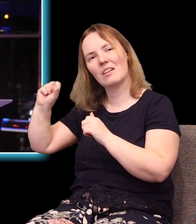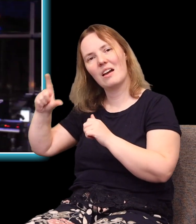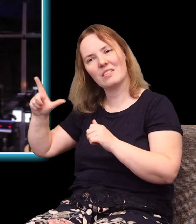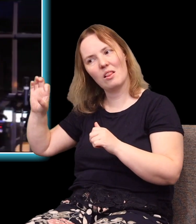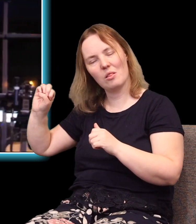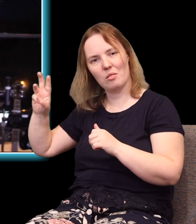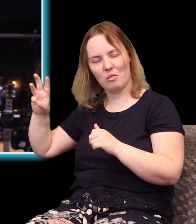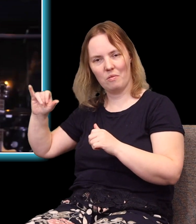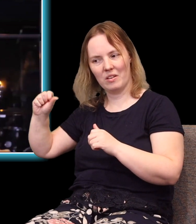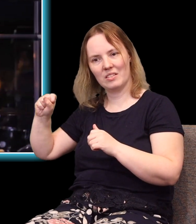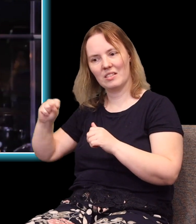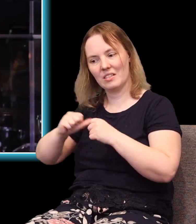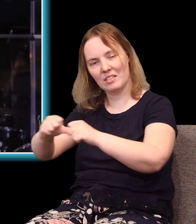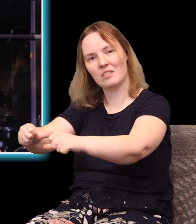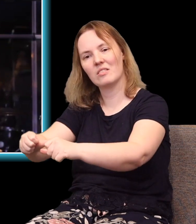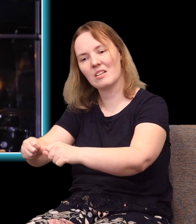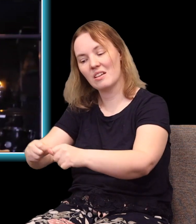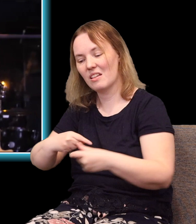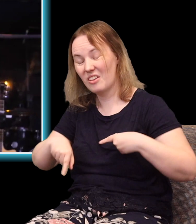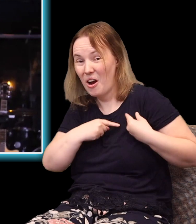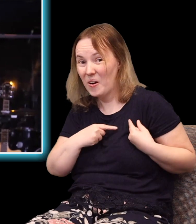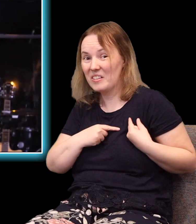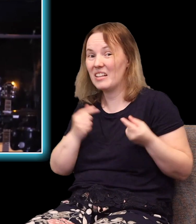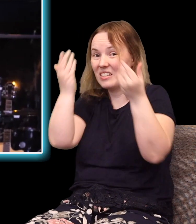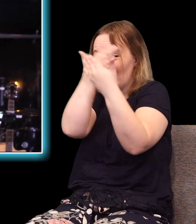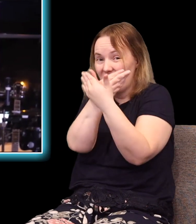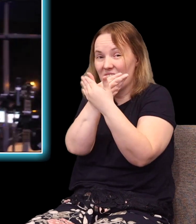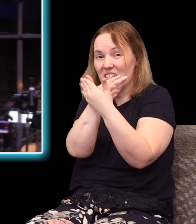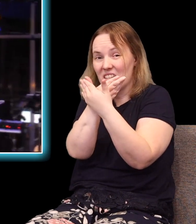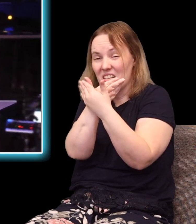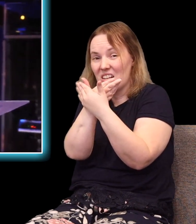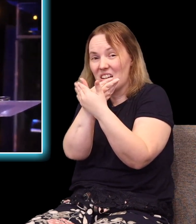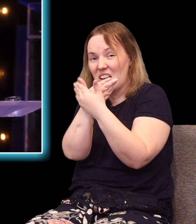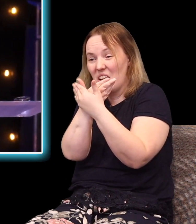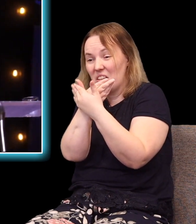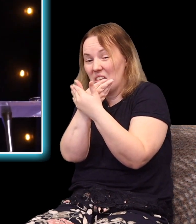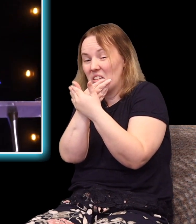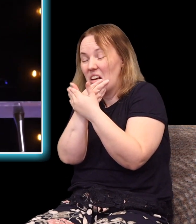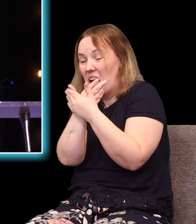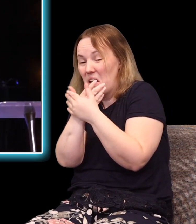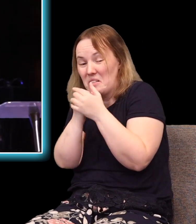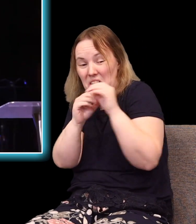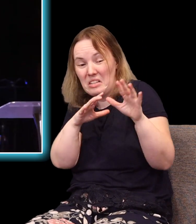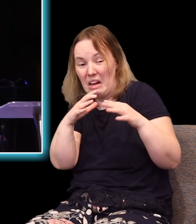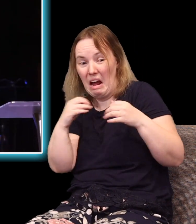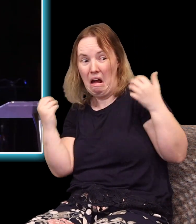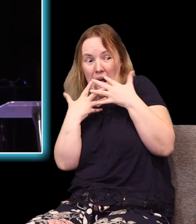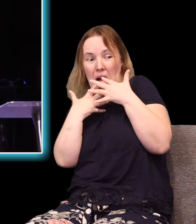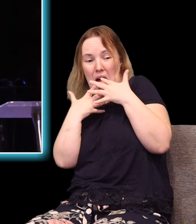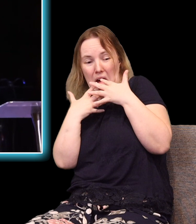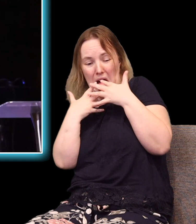say, that of the heart, the life that is not redeemed by Christ, that is still darkness, he said you would also probably be repelled